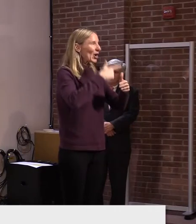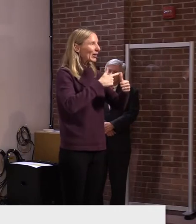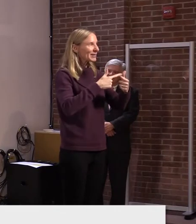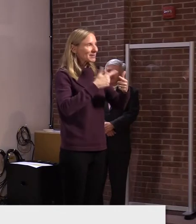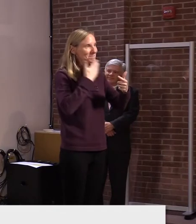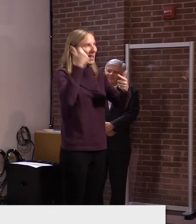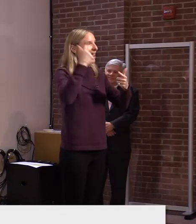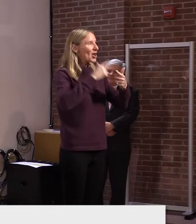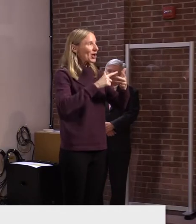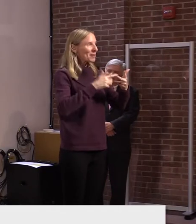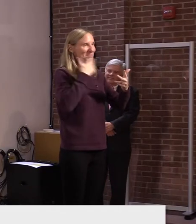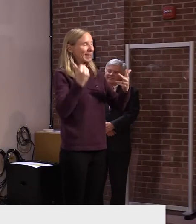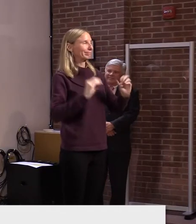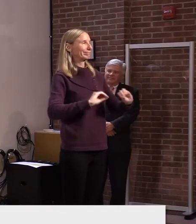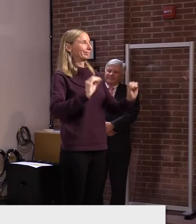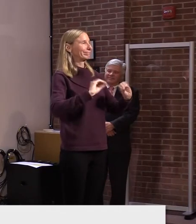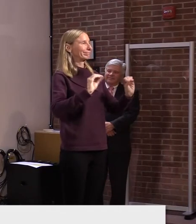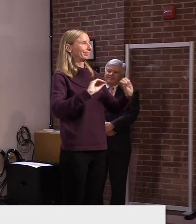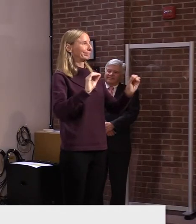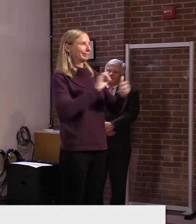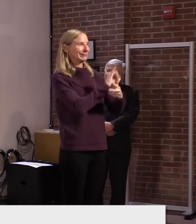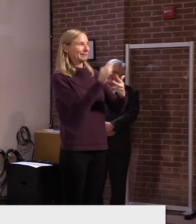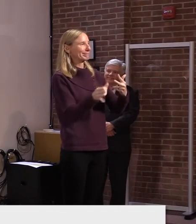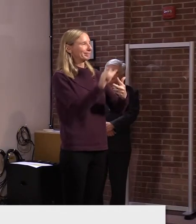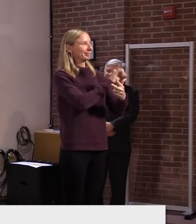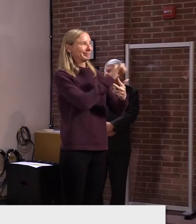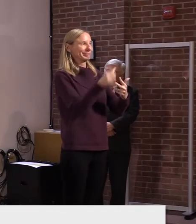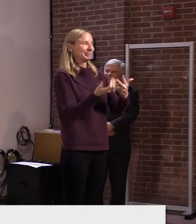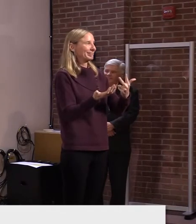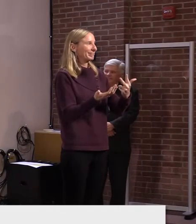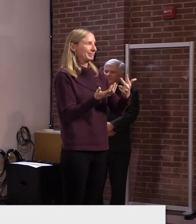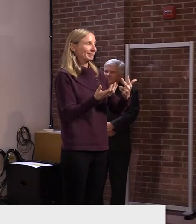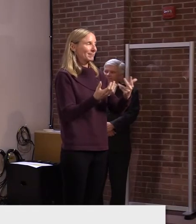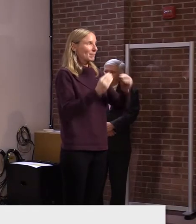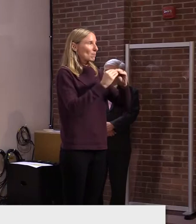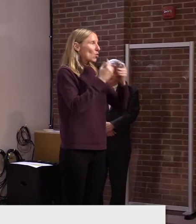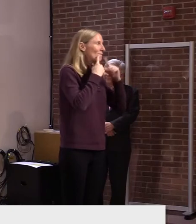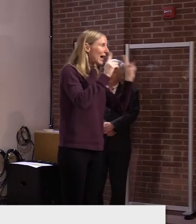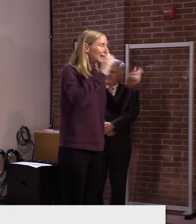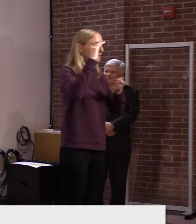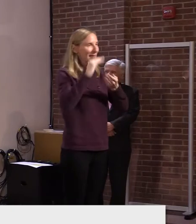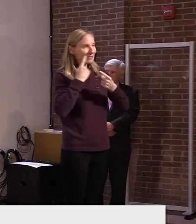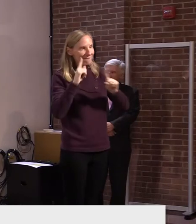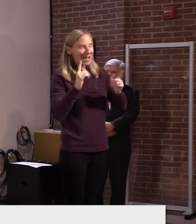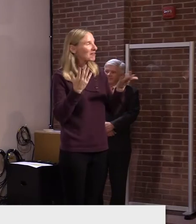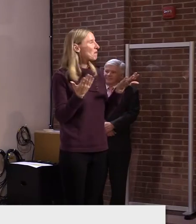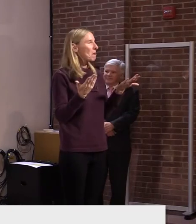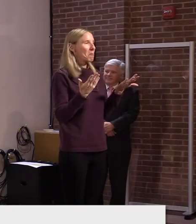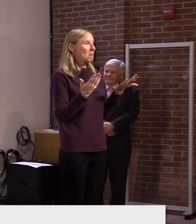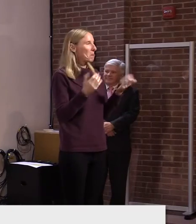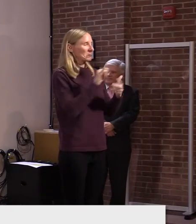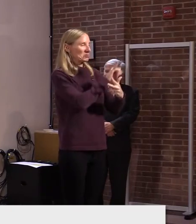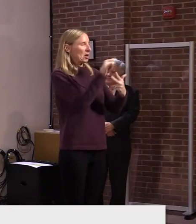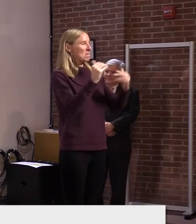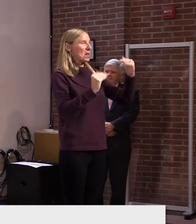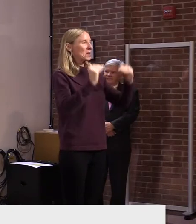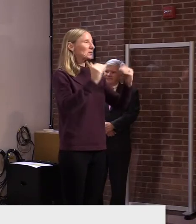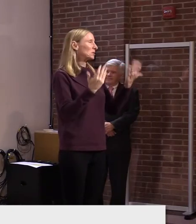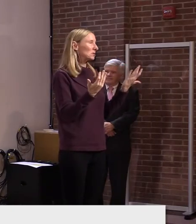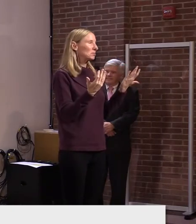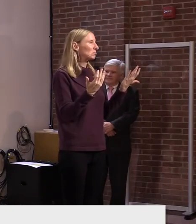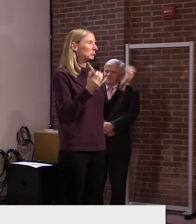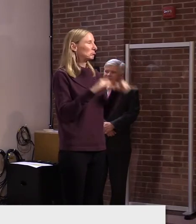one particular vaccine that is more effective or less effective than the others. It seems to be fairly balanced.